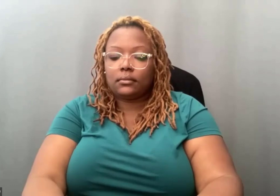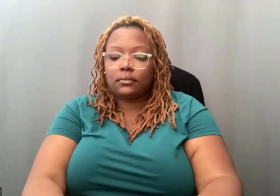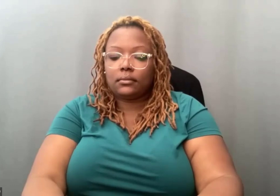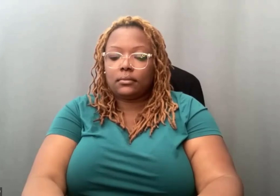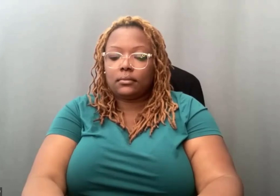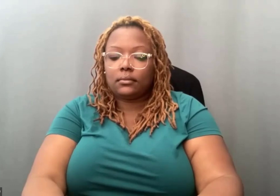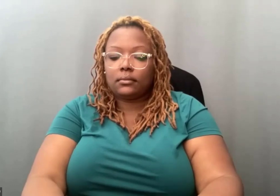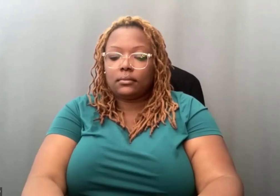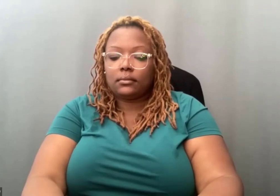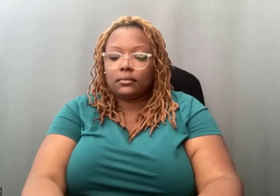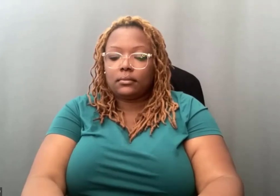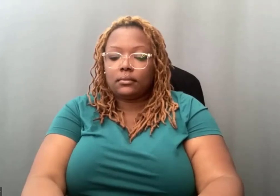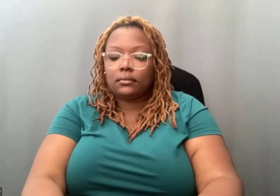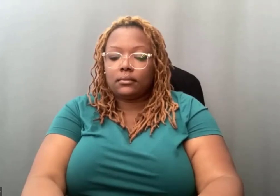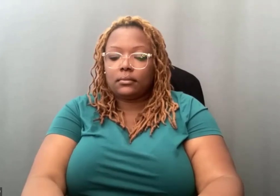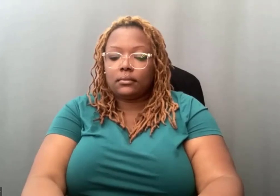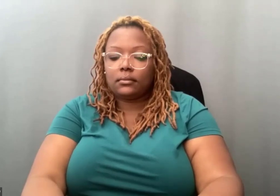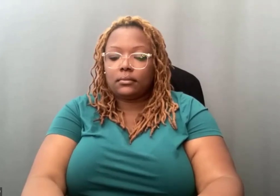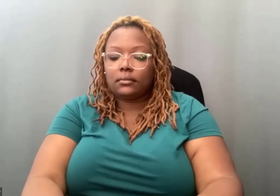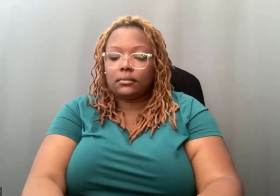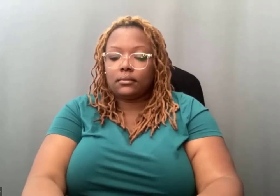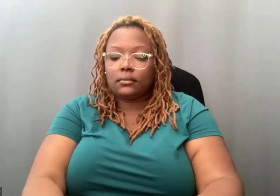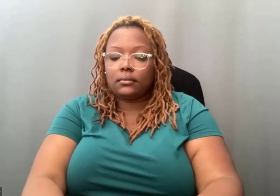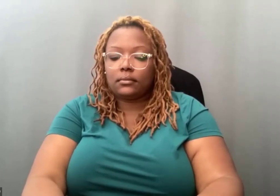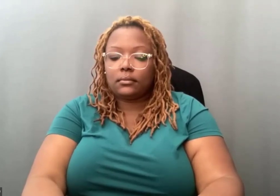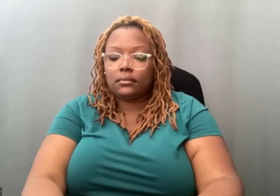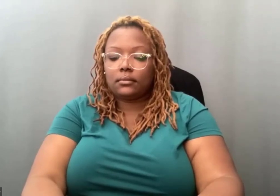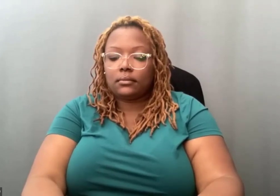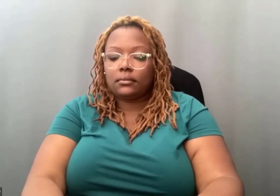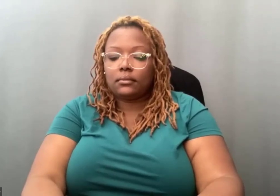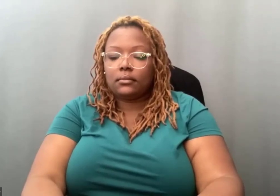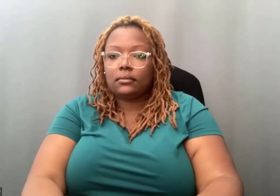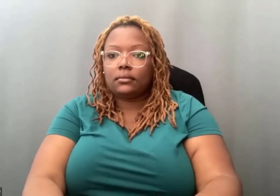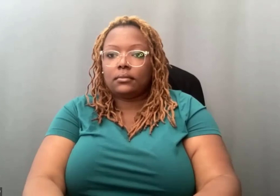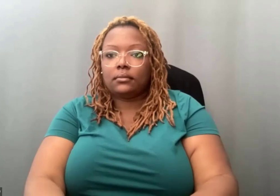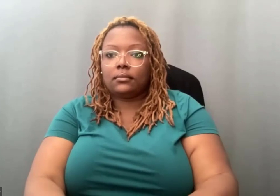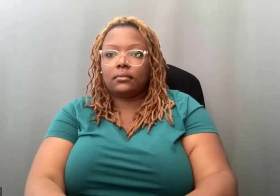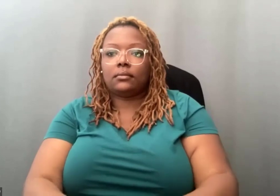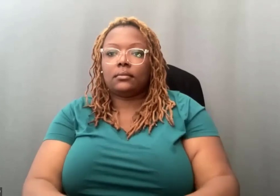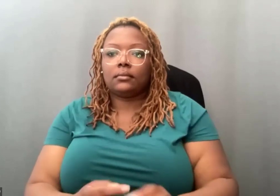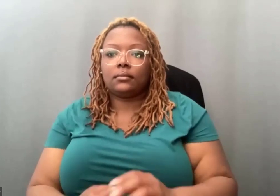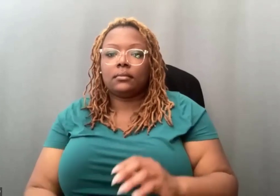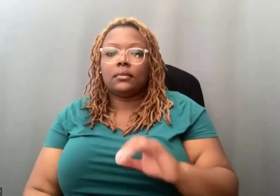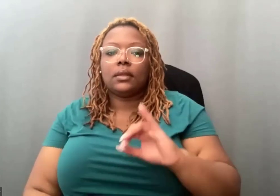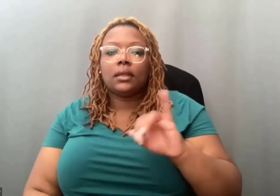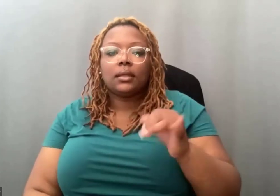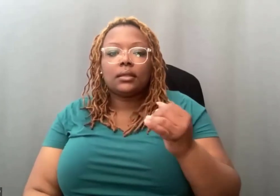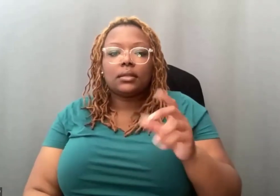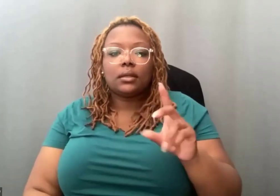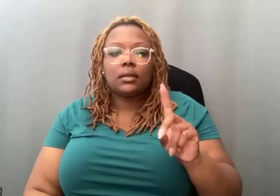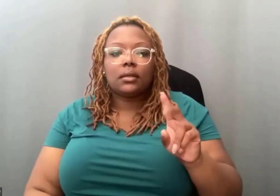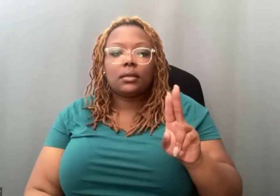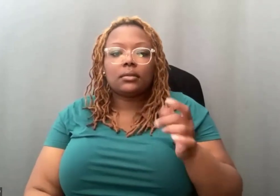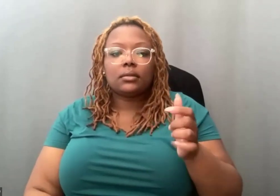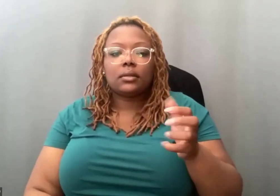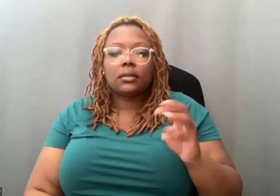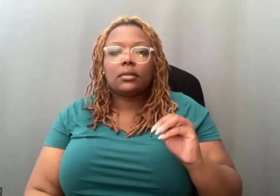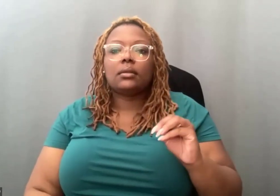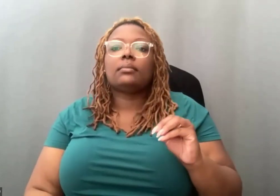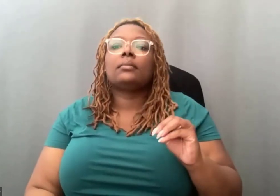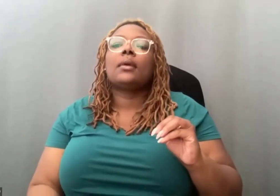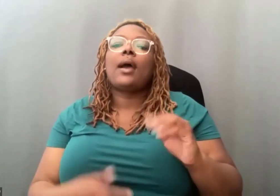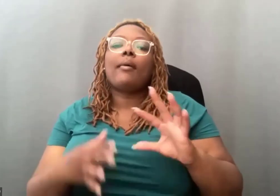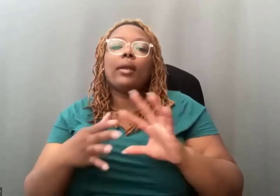Hi, so I'm also at Antioch with Kat, and I just wanted to comment on our virtual writing center,